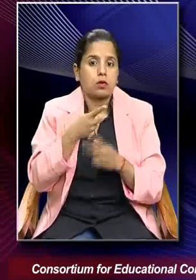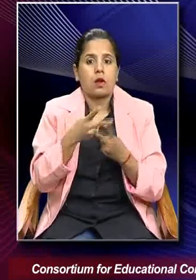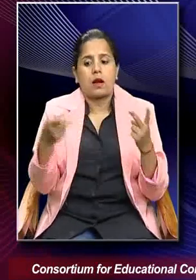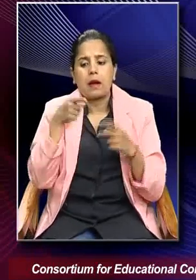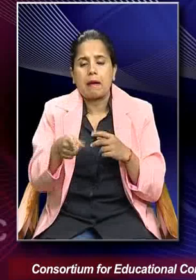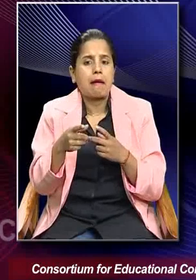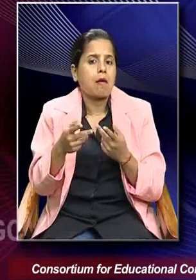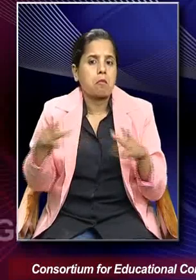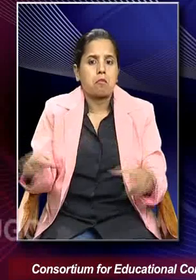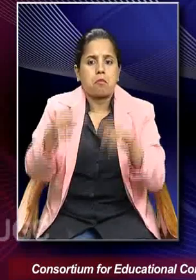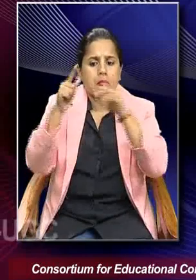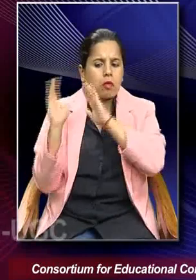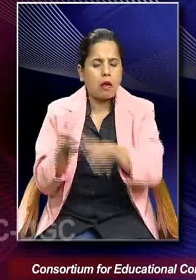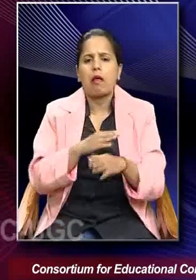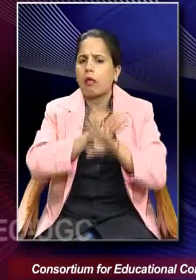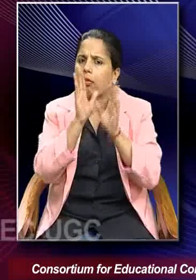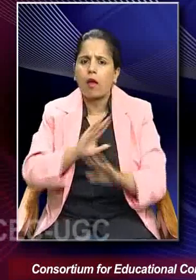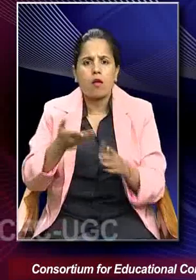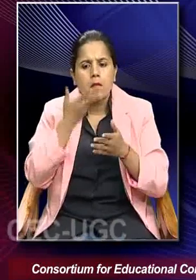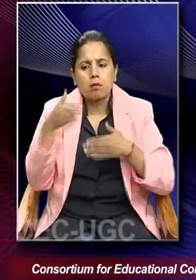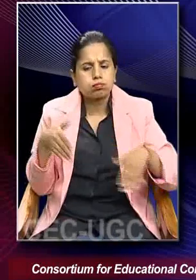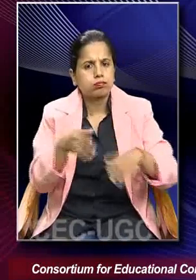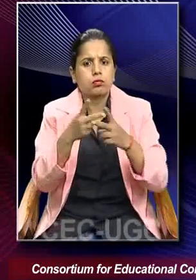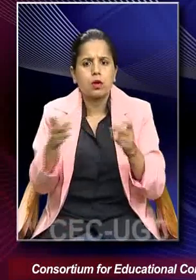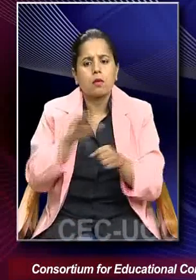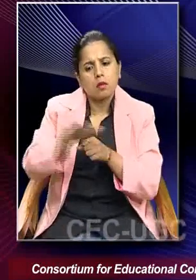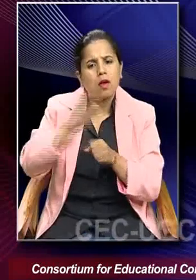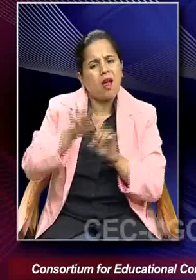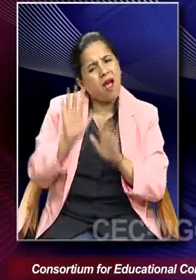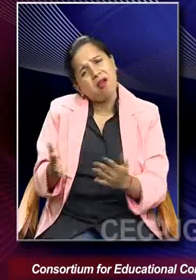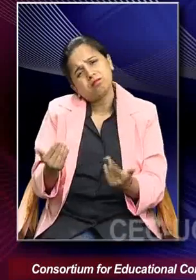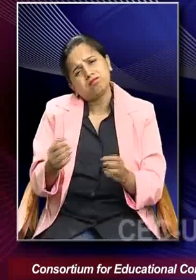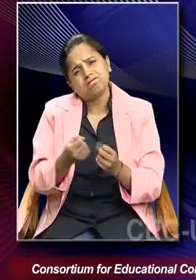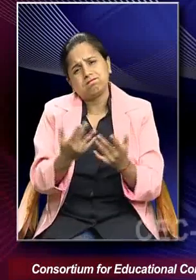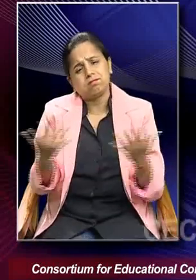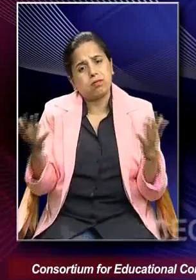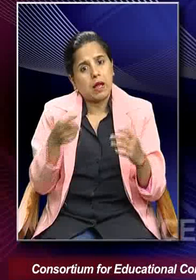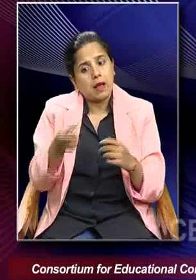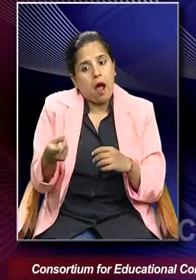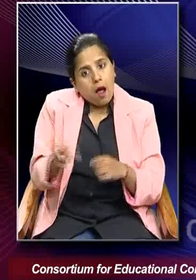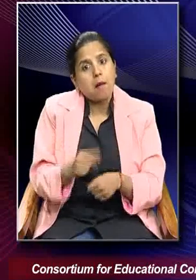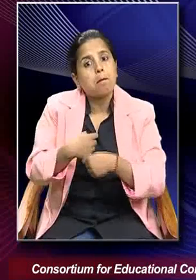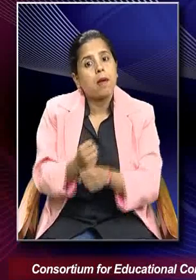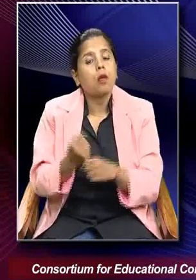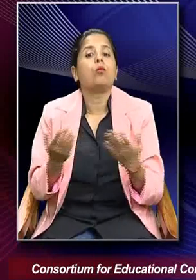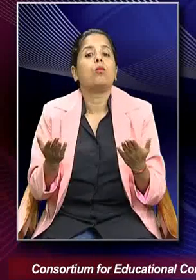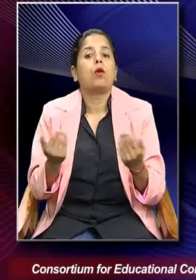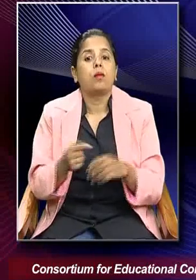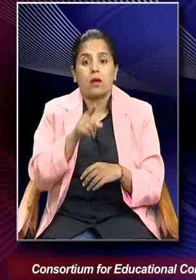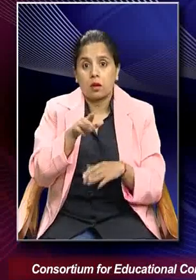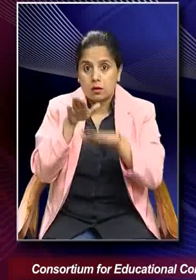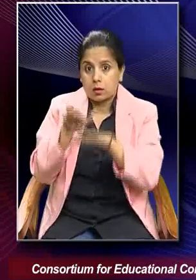replenishable forest, wood, etc., which are freely abundant and they are renewable. If you rely on